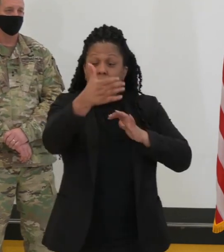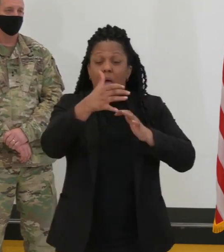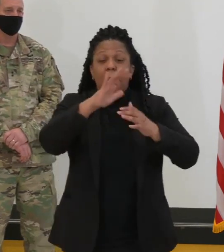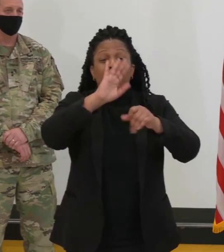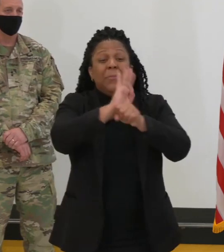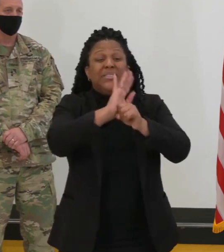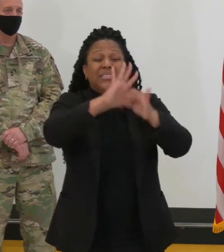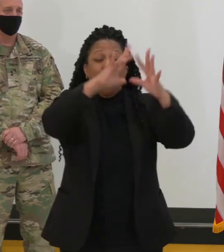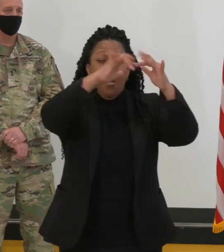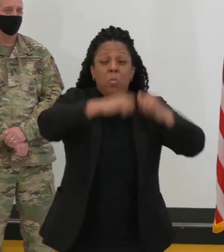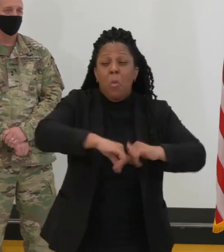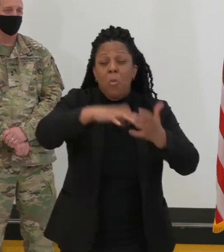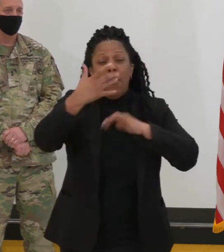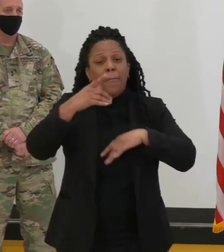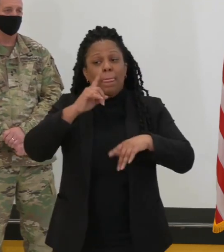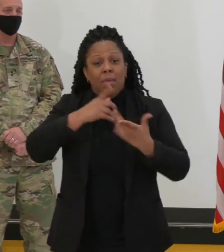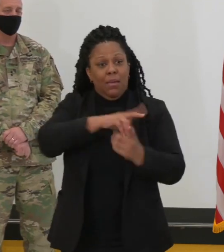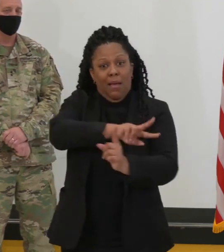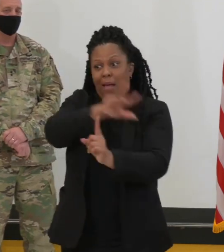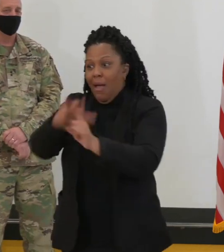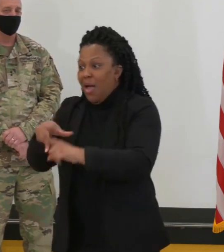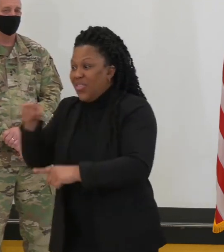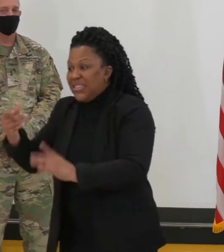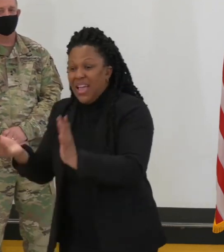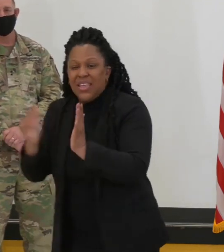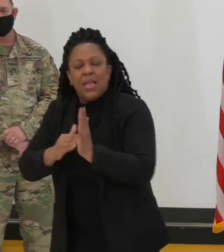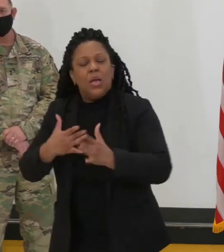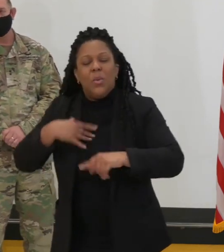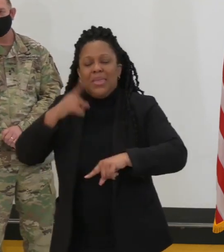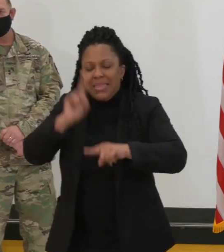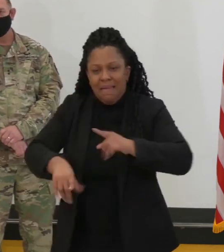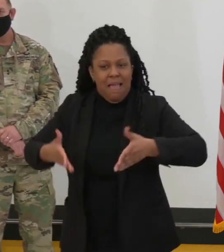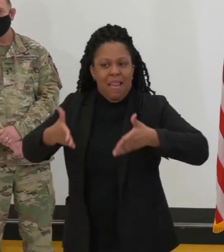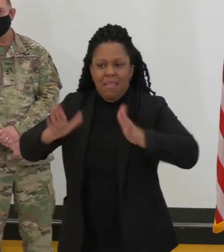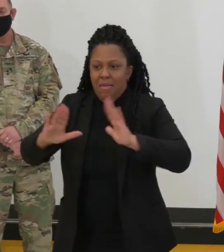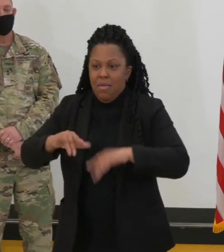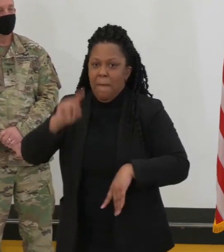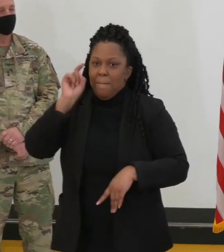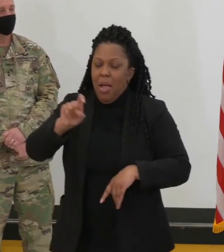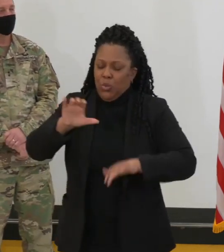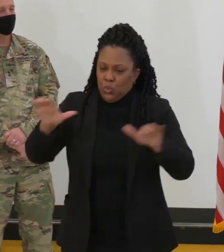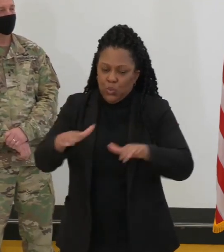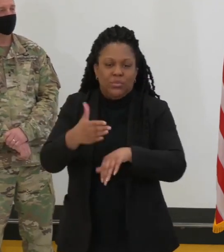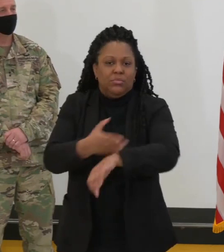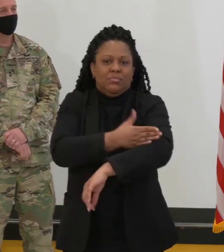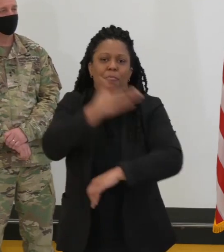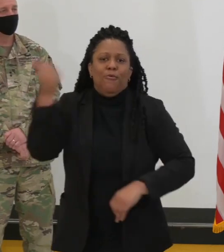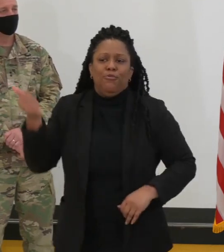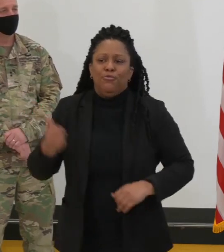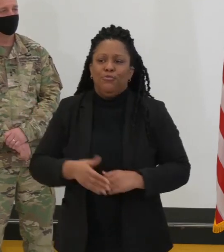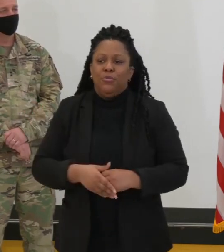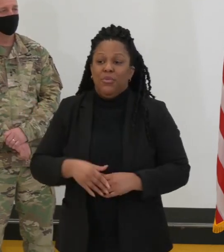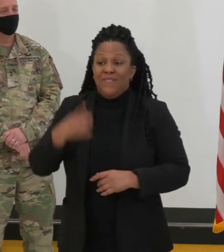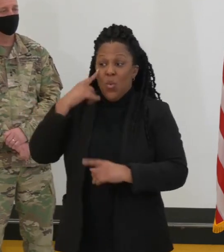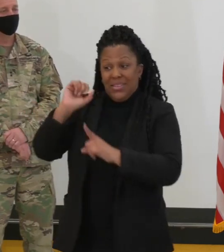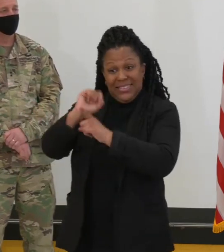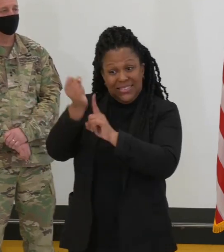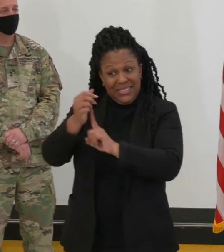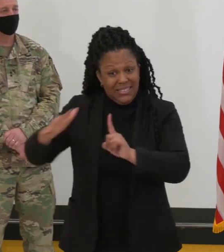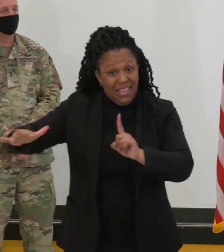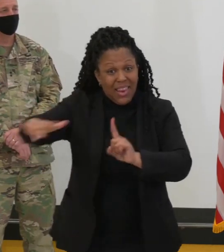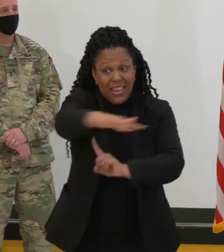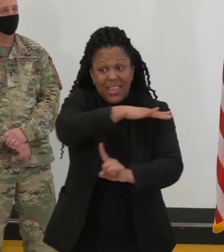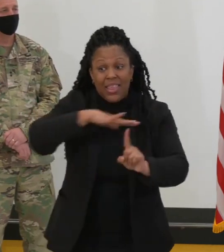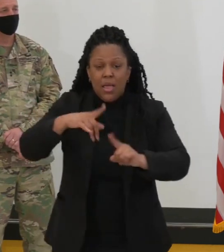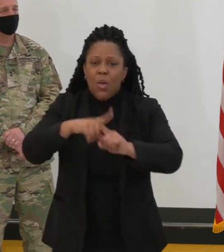livelihood throughout the county and the state. We need to do better, and doing better not only for law enforcement but as society is to be better partners so we